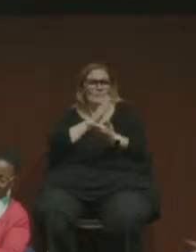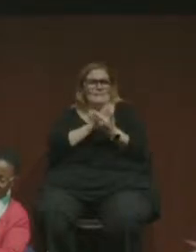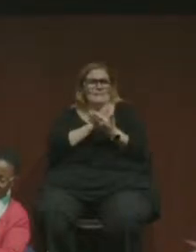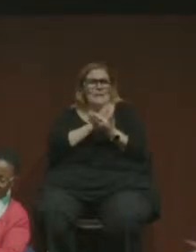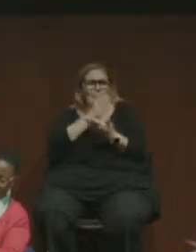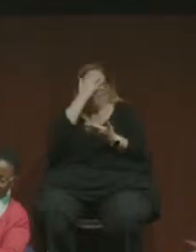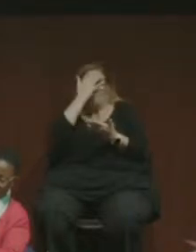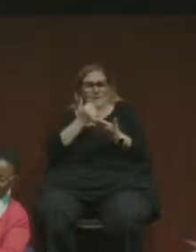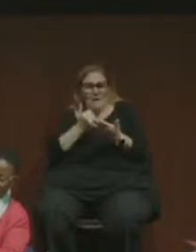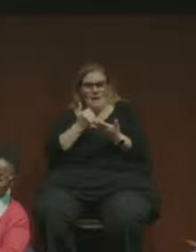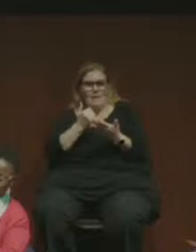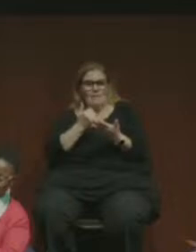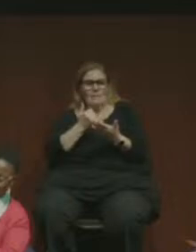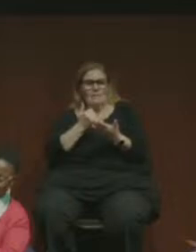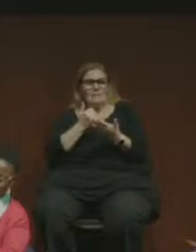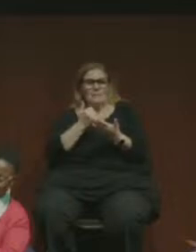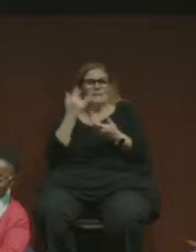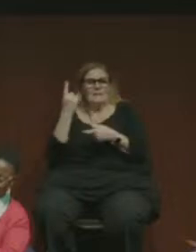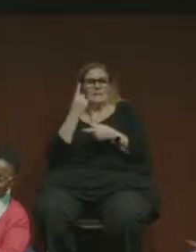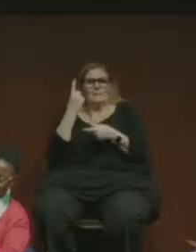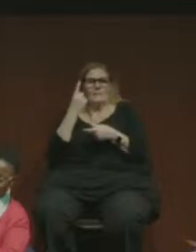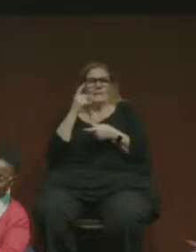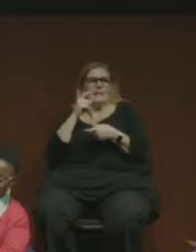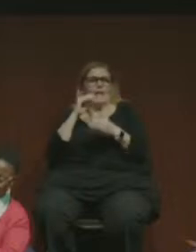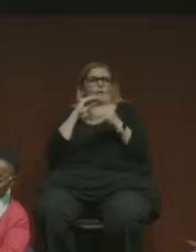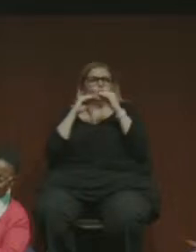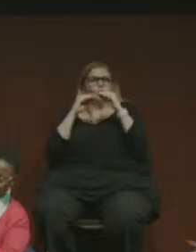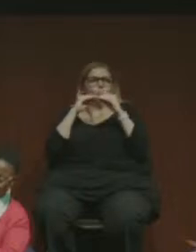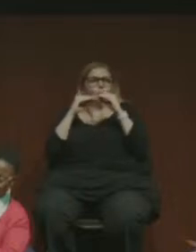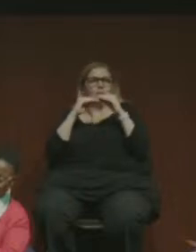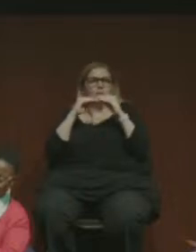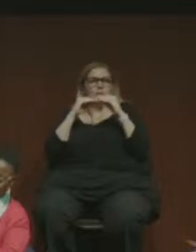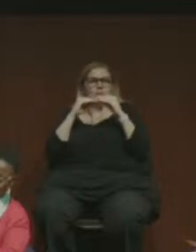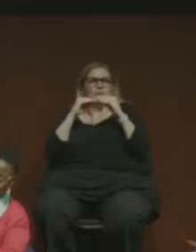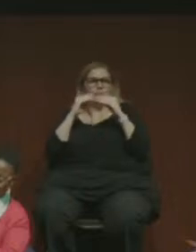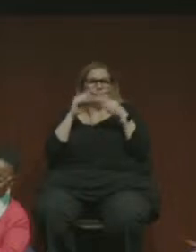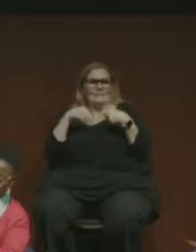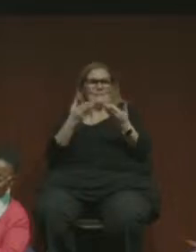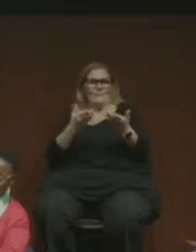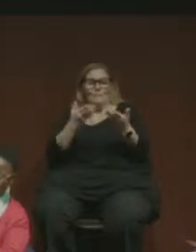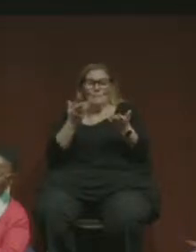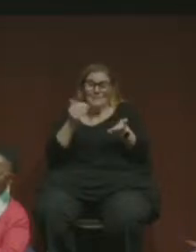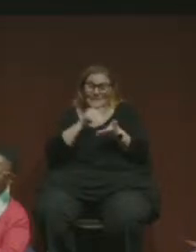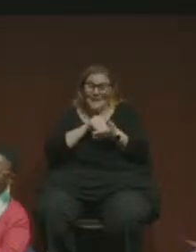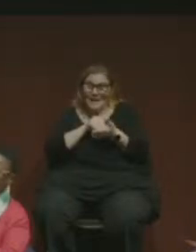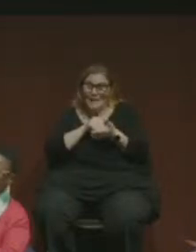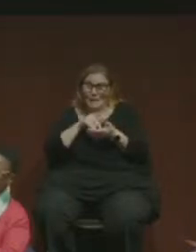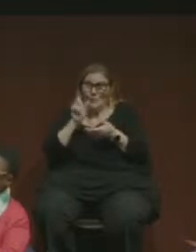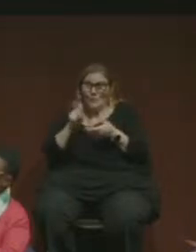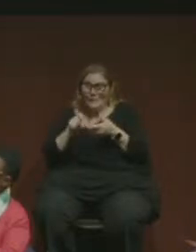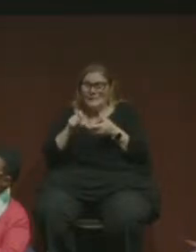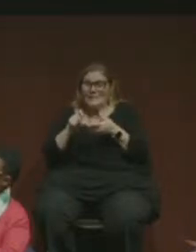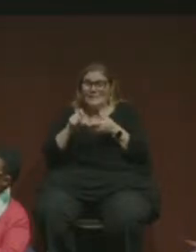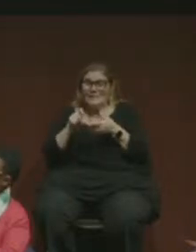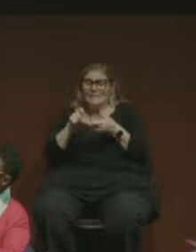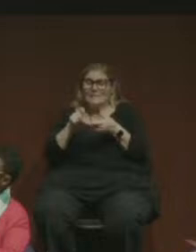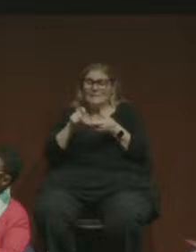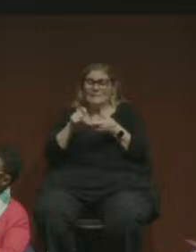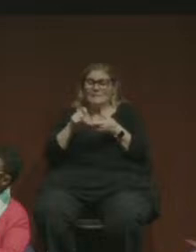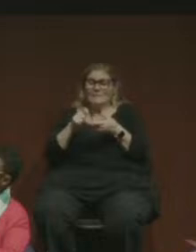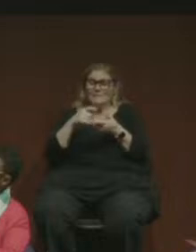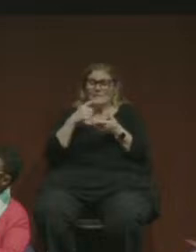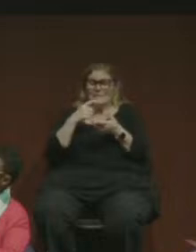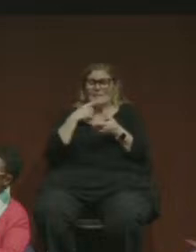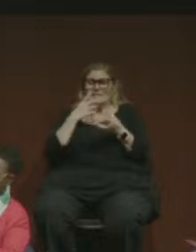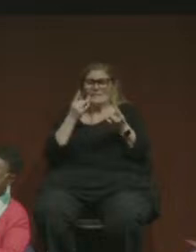just because something like reparations was given. Because again, we also need to get into the thorny